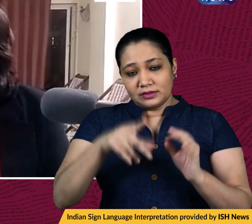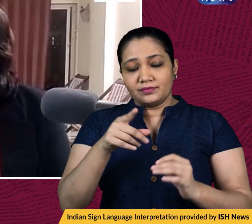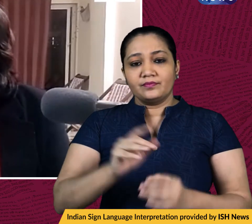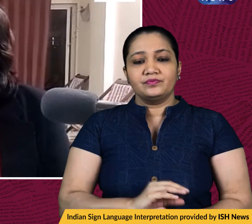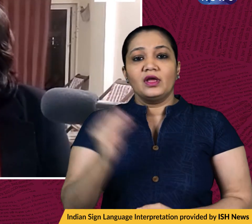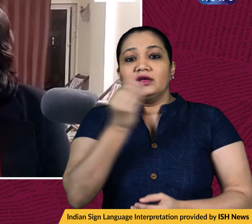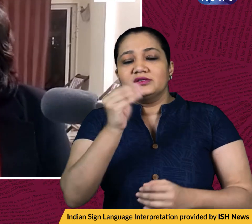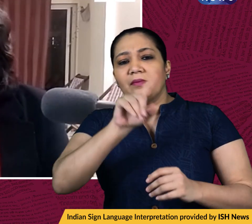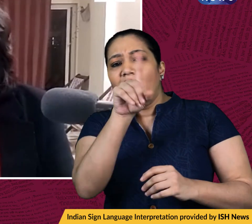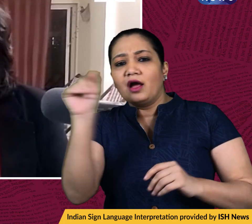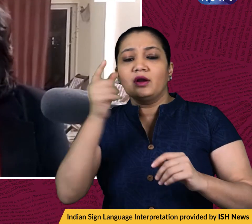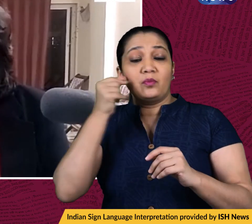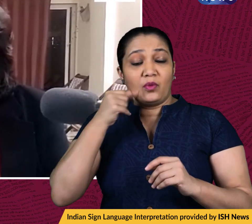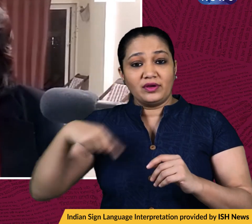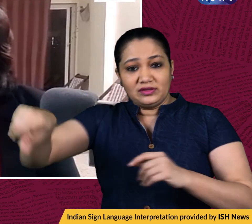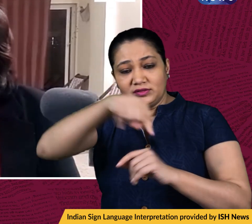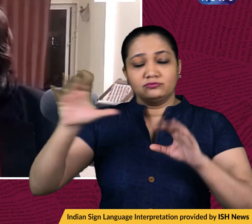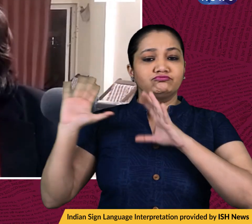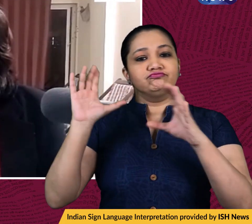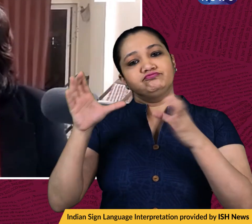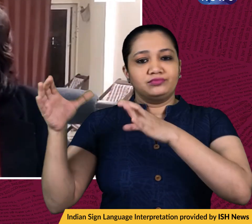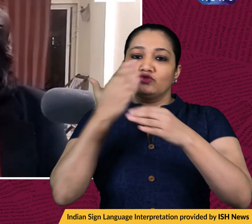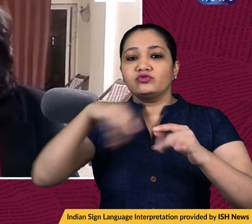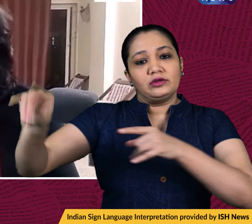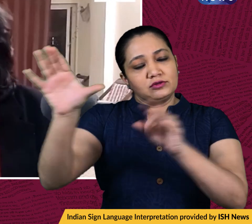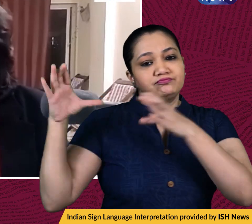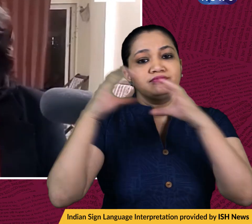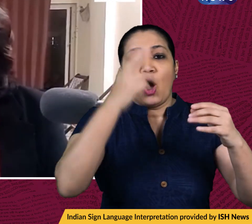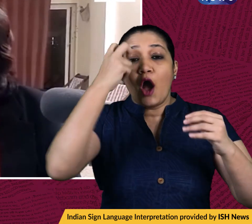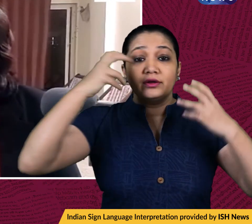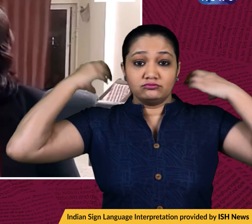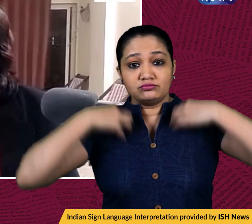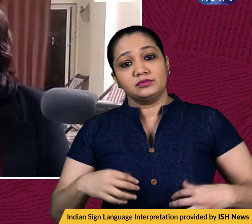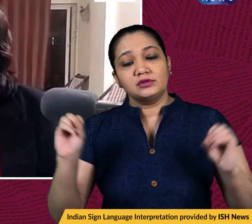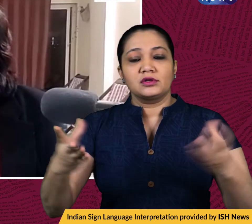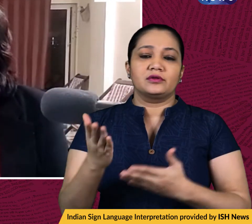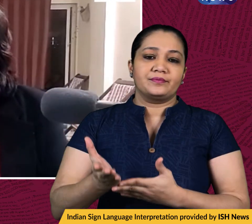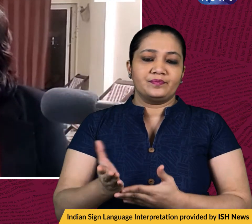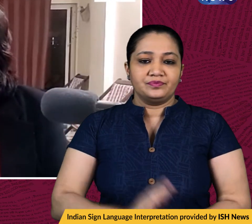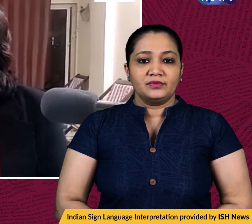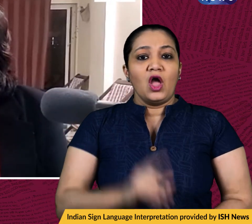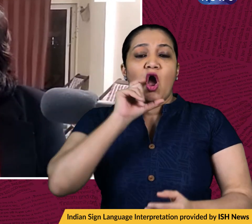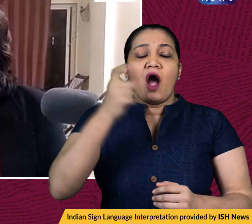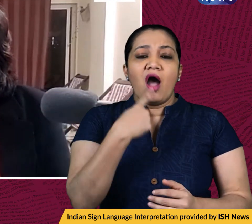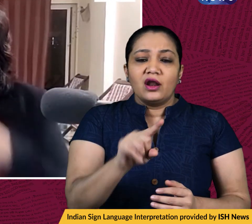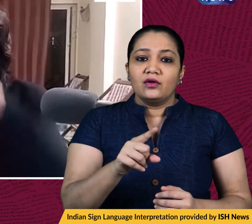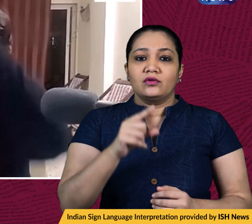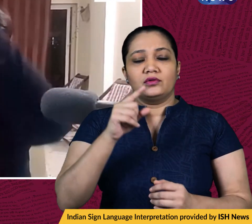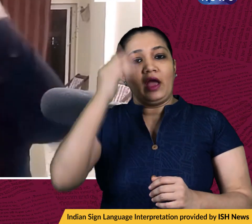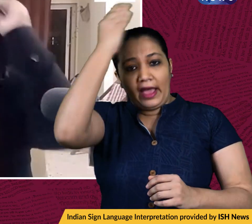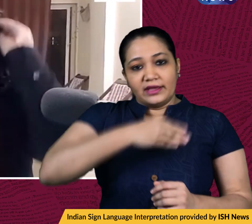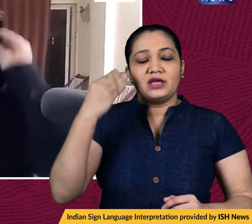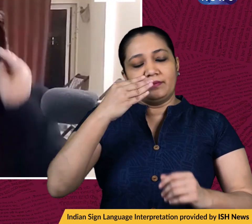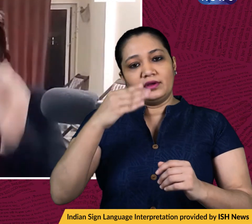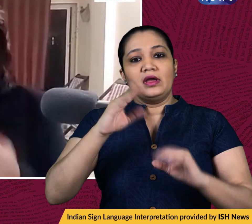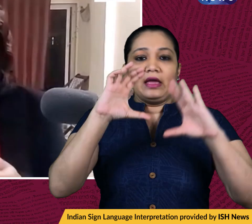Wednesday, some 100 boys arrived in saffron shawls. Now, according to officials, college rules allow students to